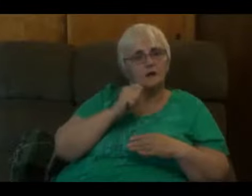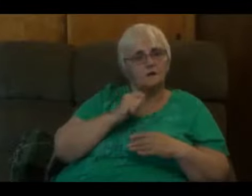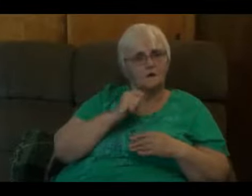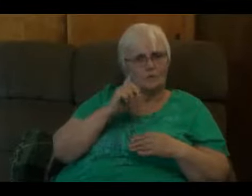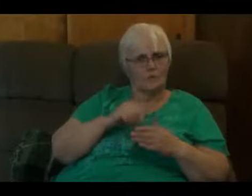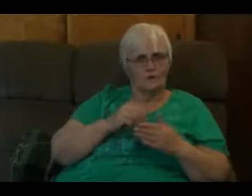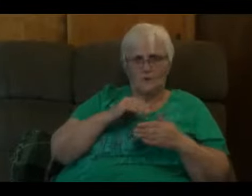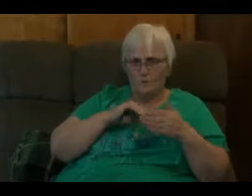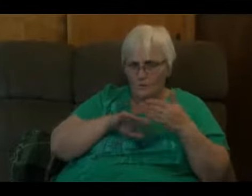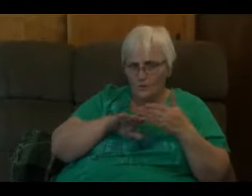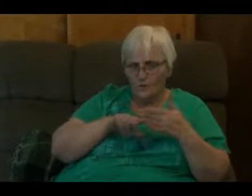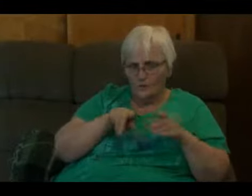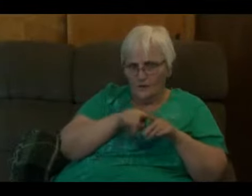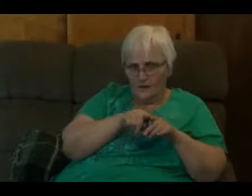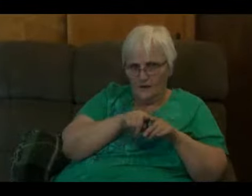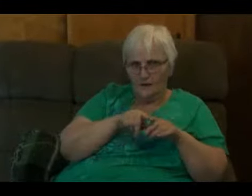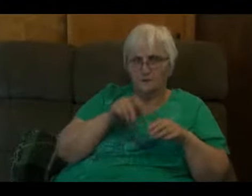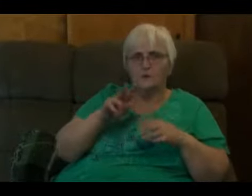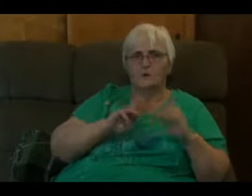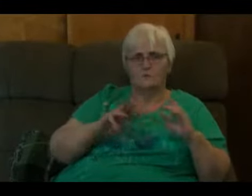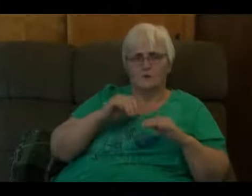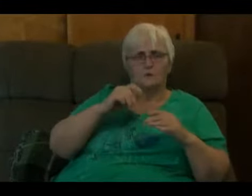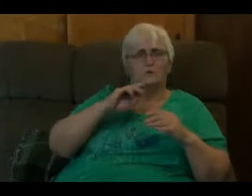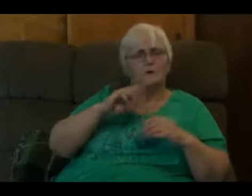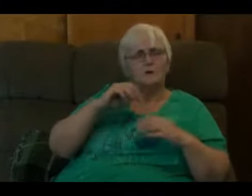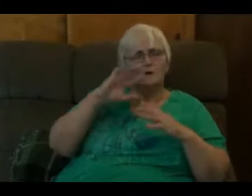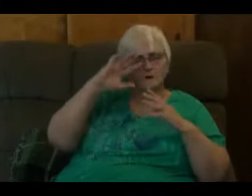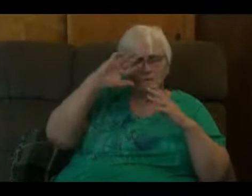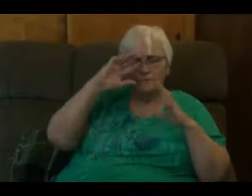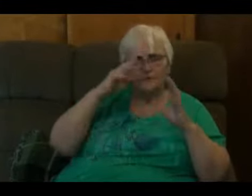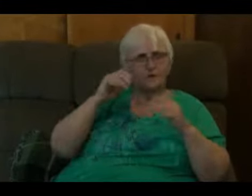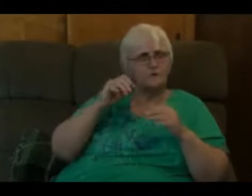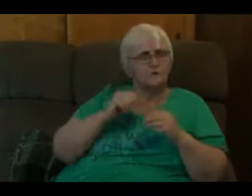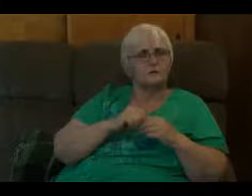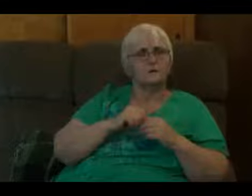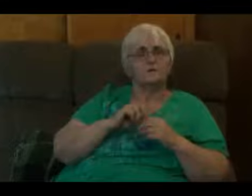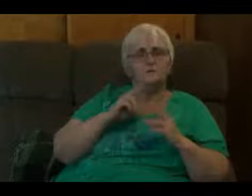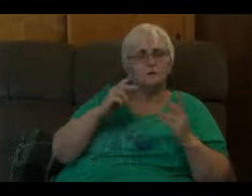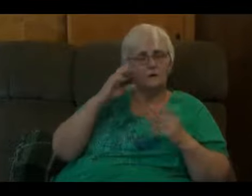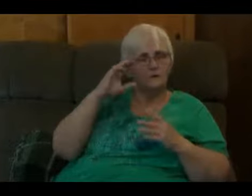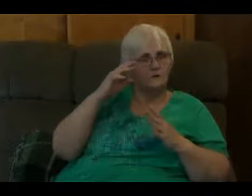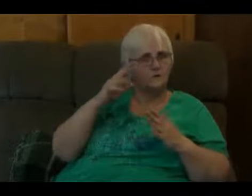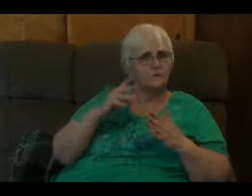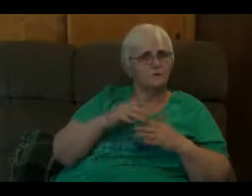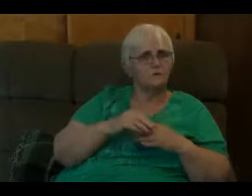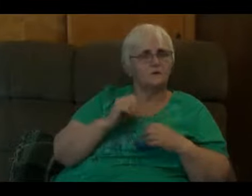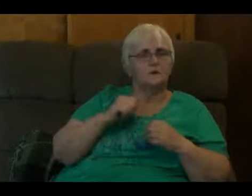were born as, those people are confused. They're confused. Okay,